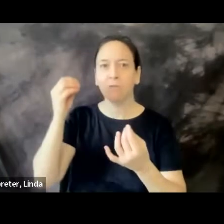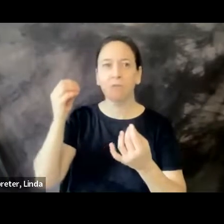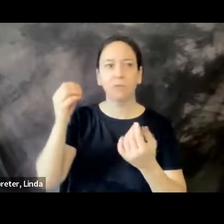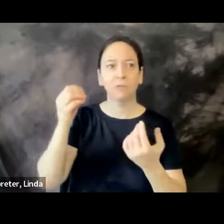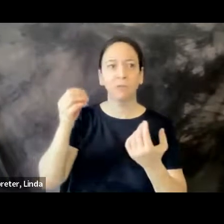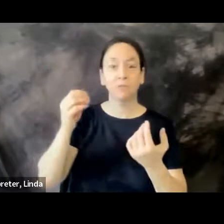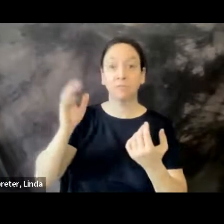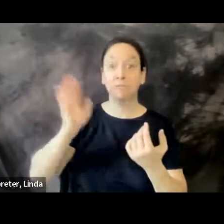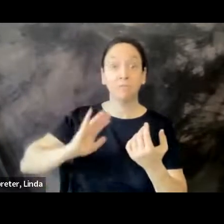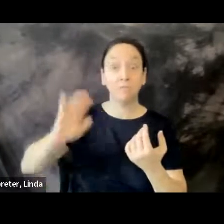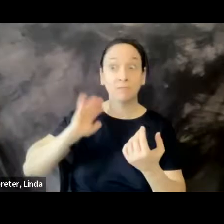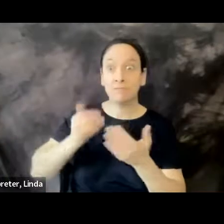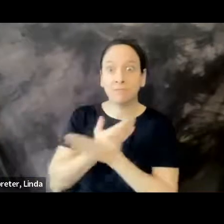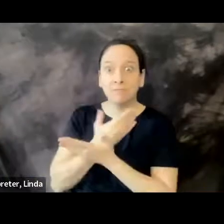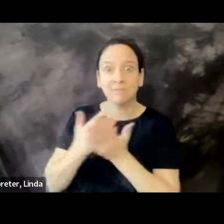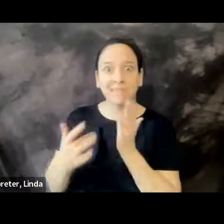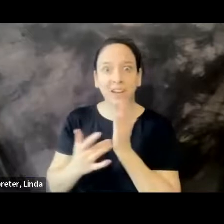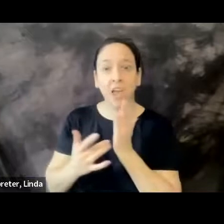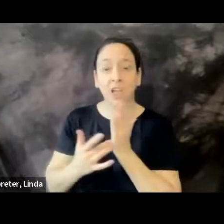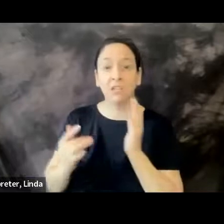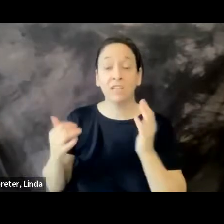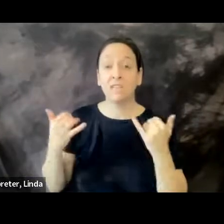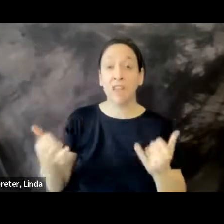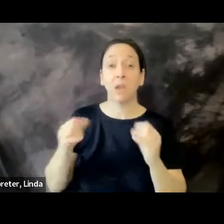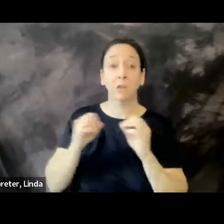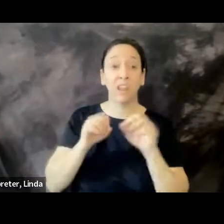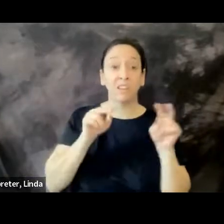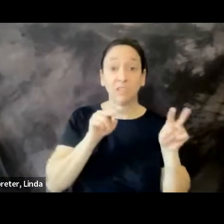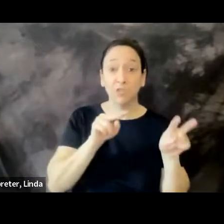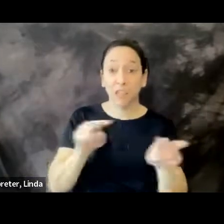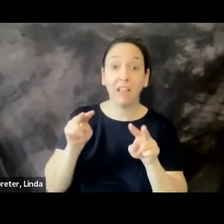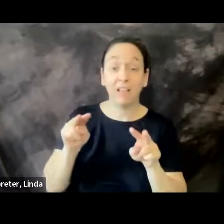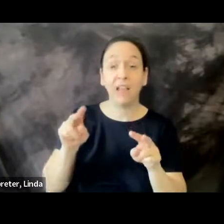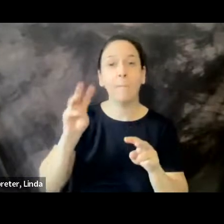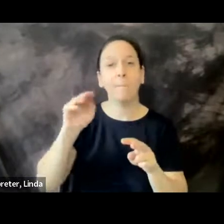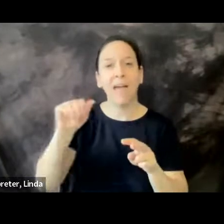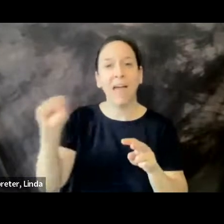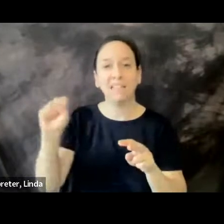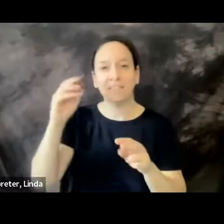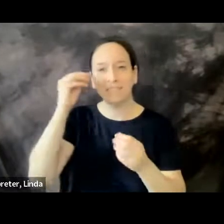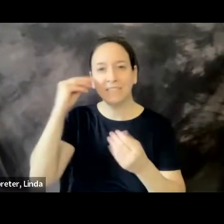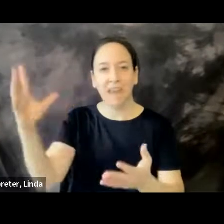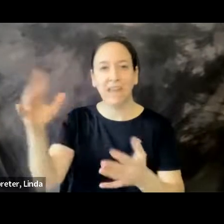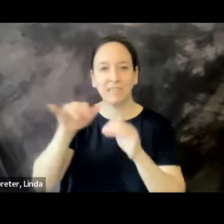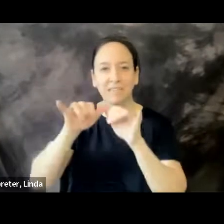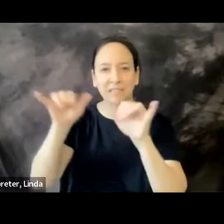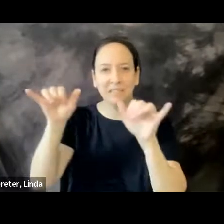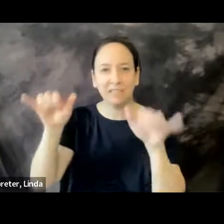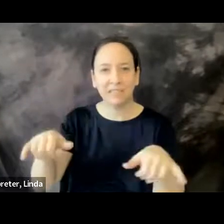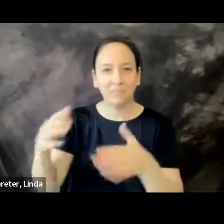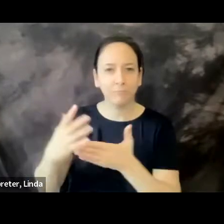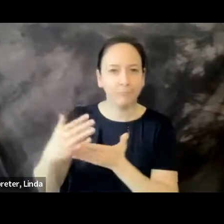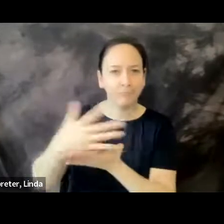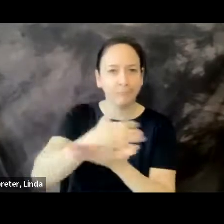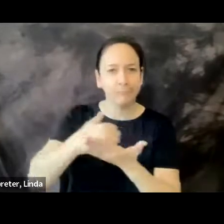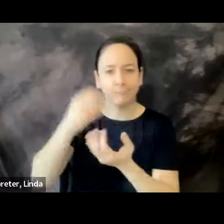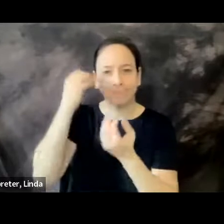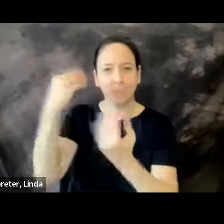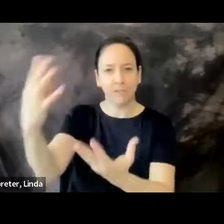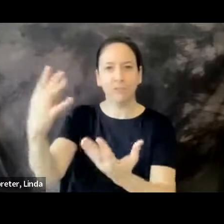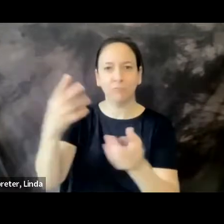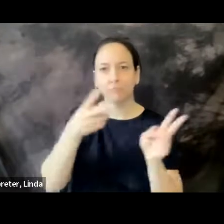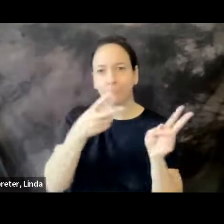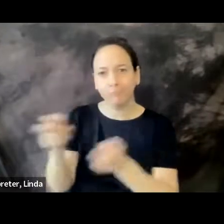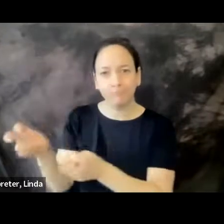Predictive policing being the product of mass data collection systems. I wonder, Emily, if you could tell us a little bit